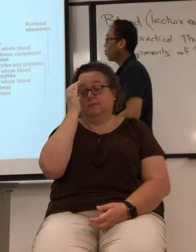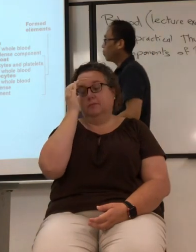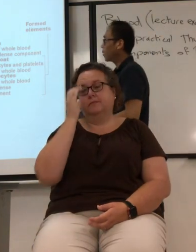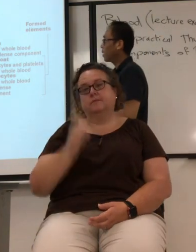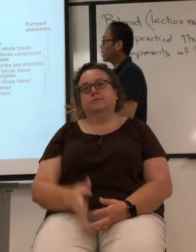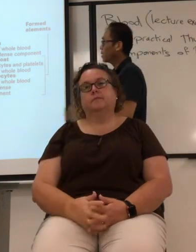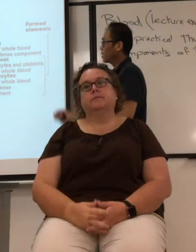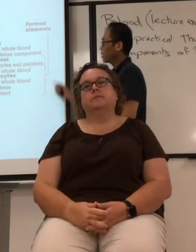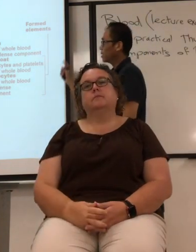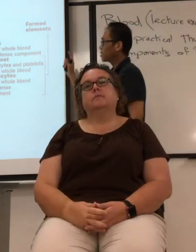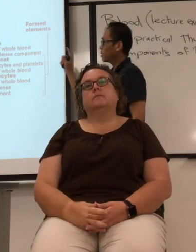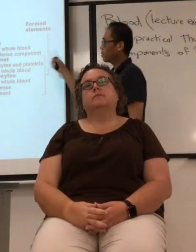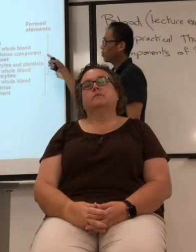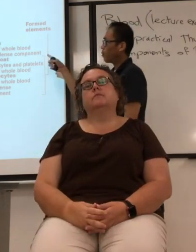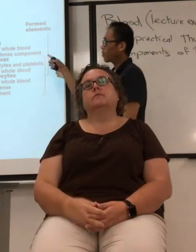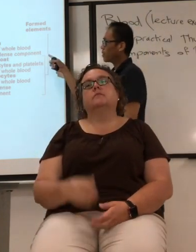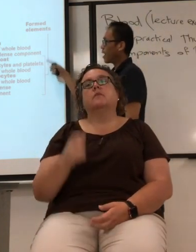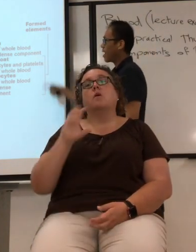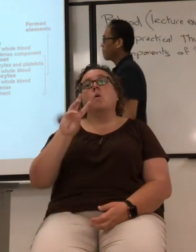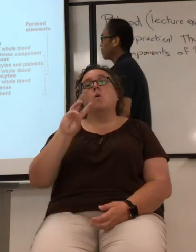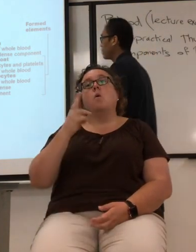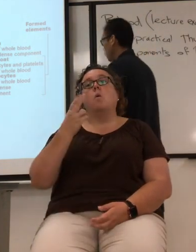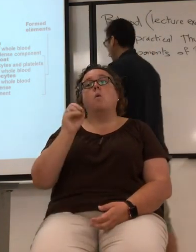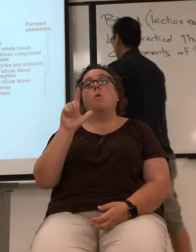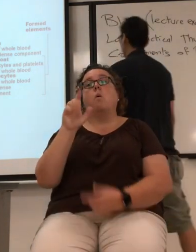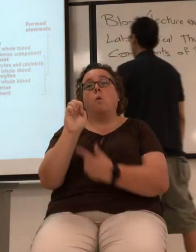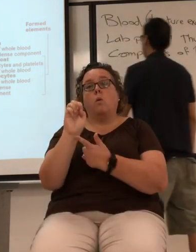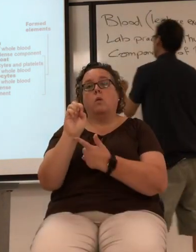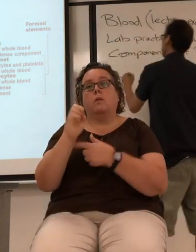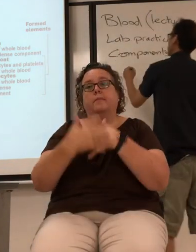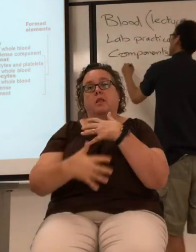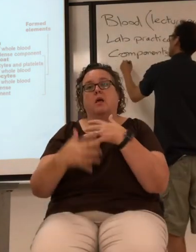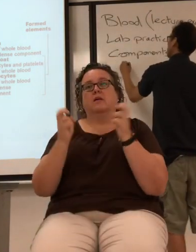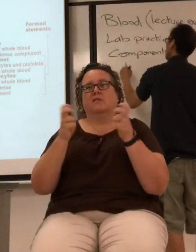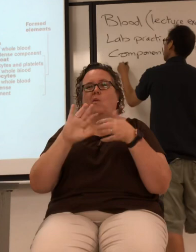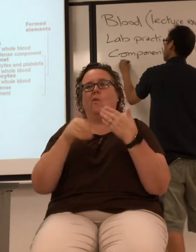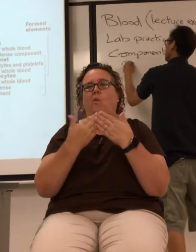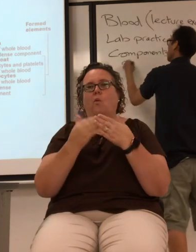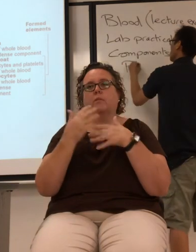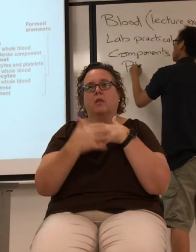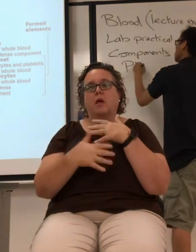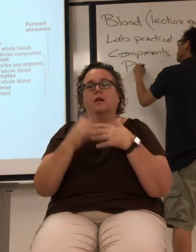So whole blood is a little more than half plasma.